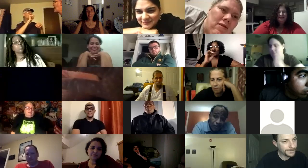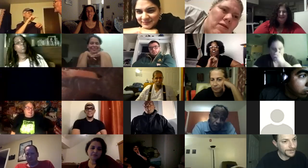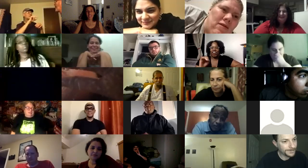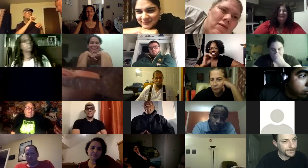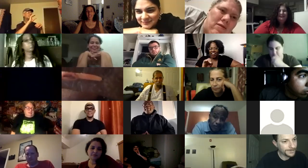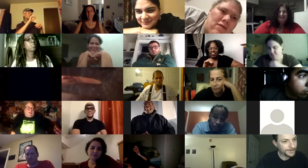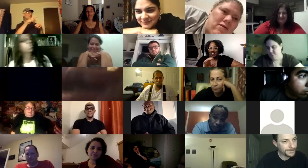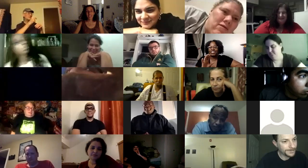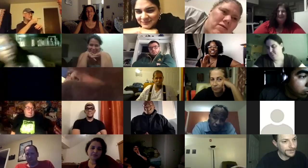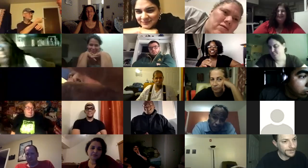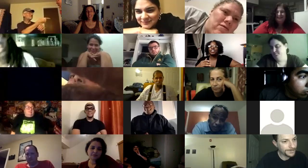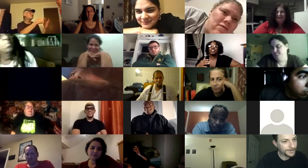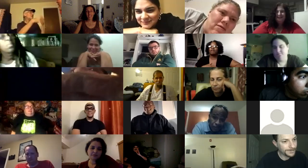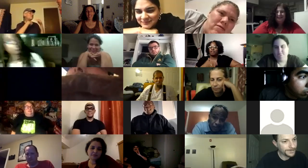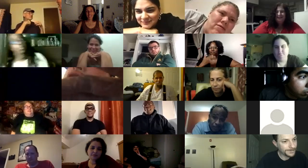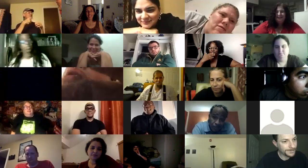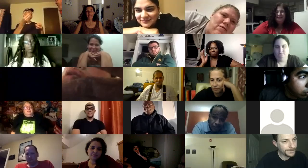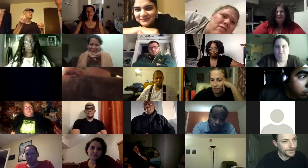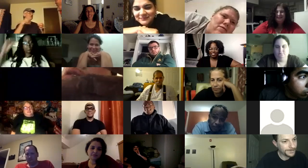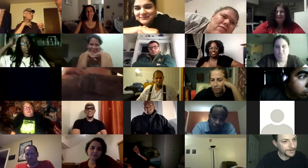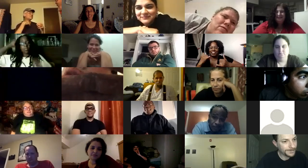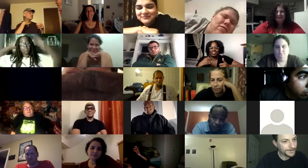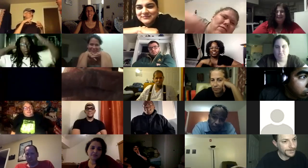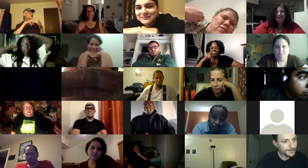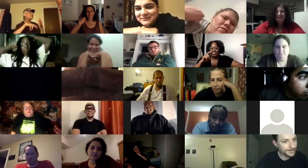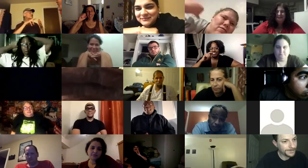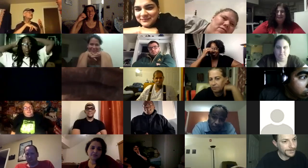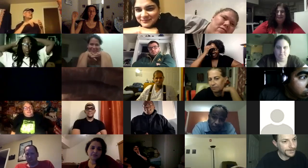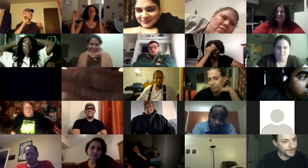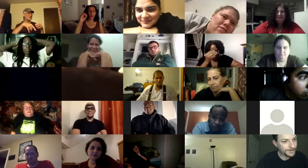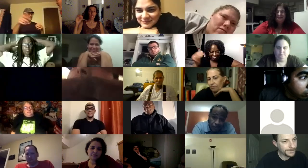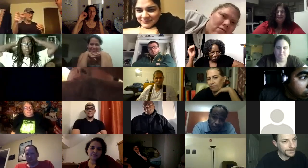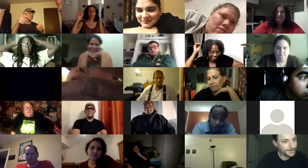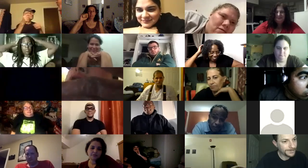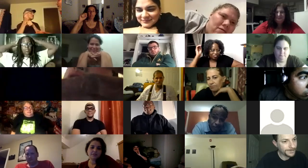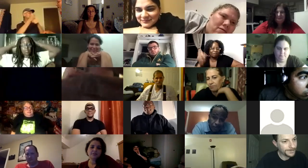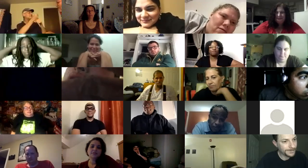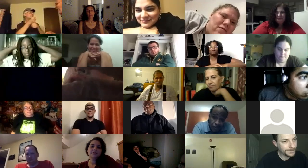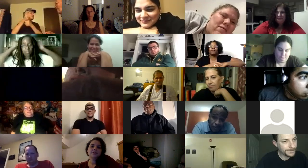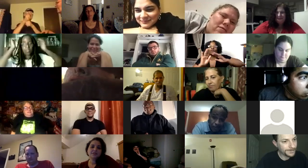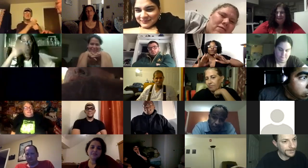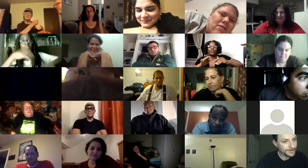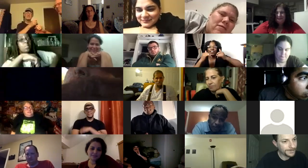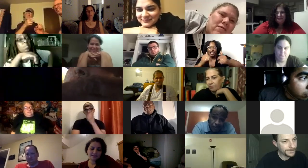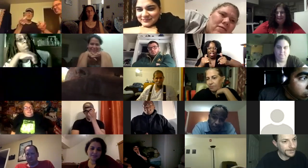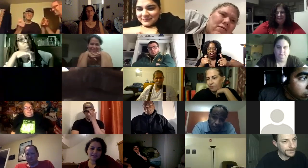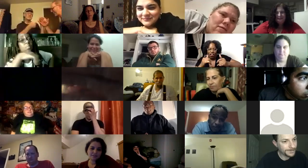my bad, I thought you were from Washington. It's actually Oregon. My mistake. I will keep that in mind for